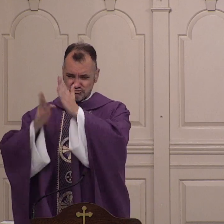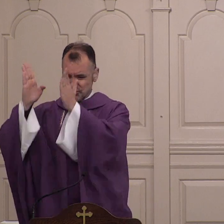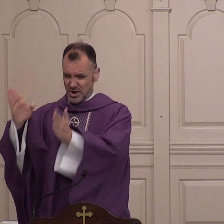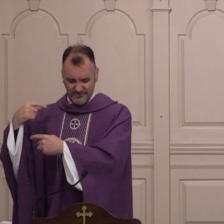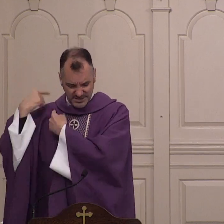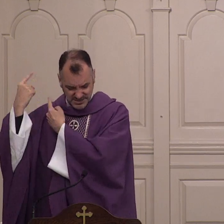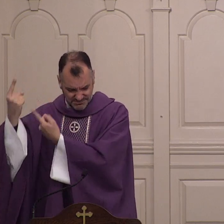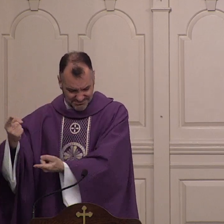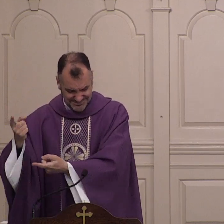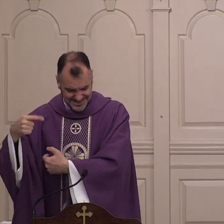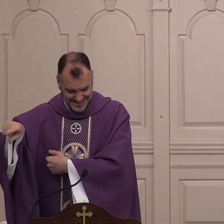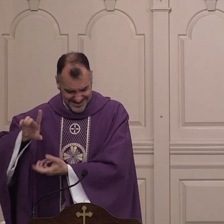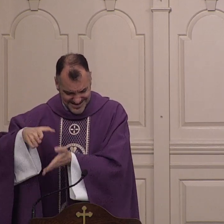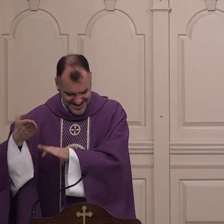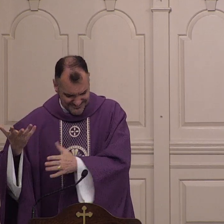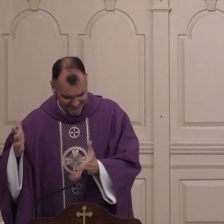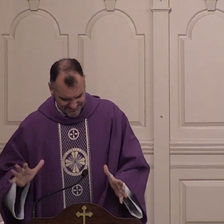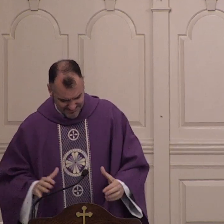Or the prophets who died?